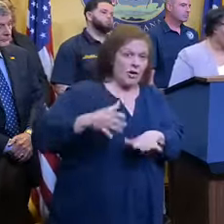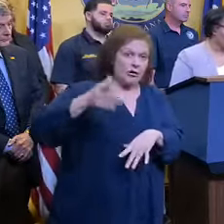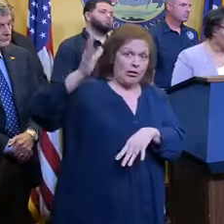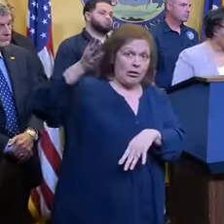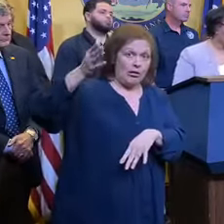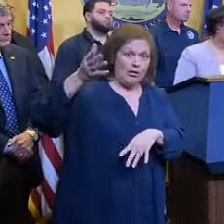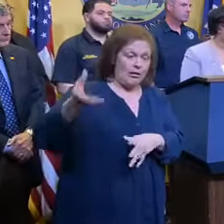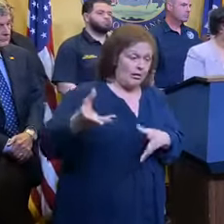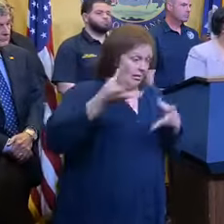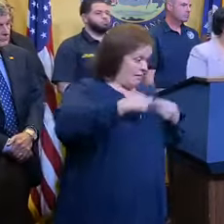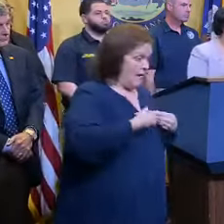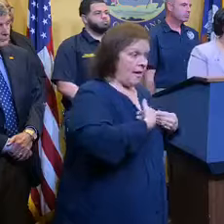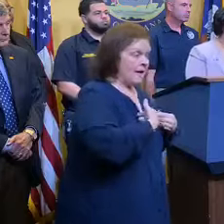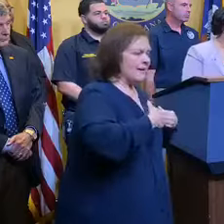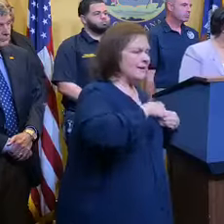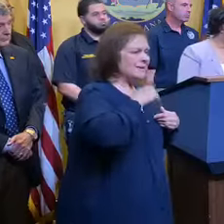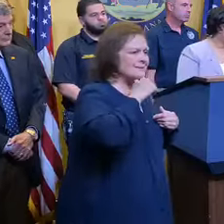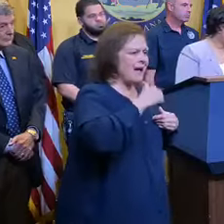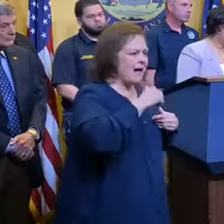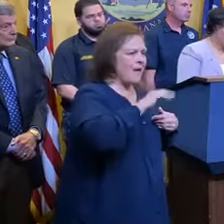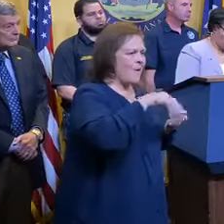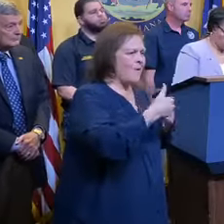you. The Advocate.